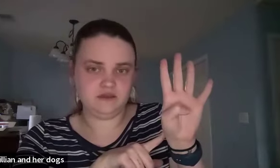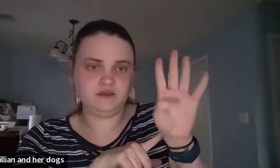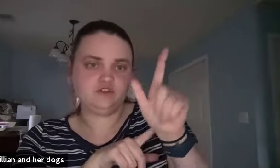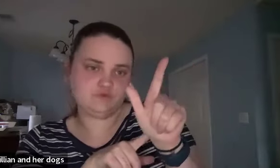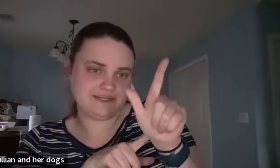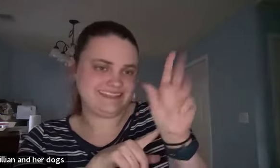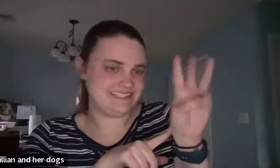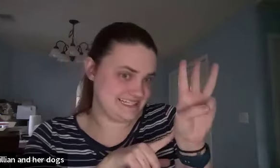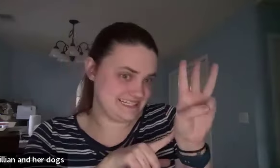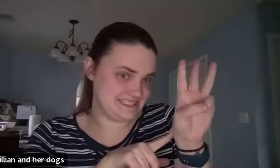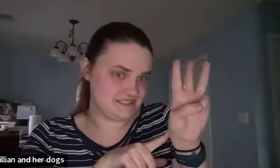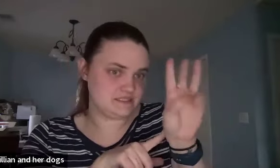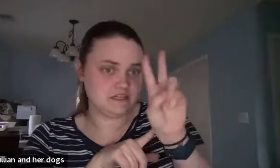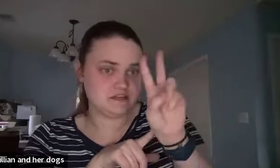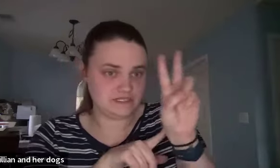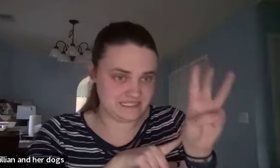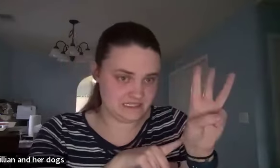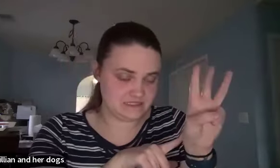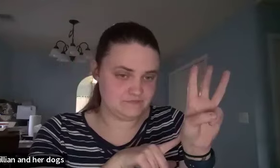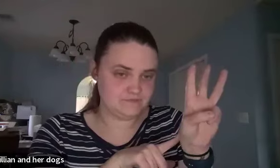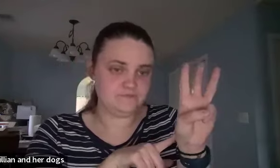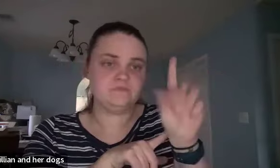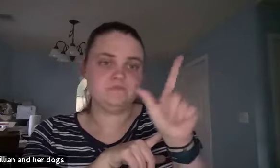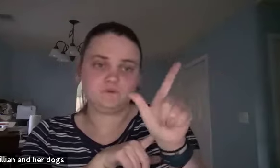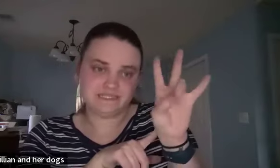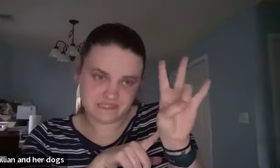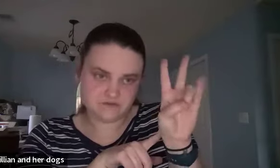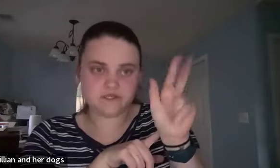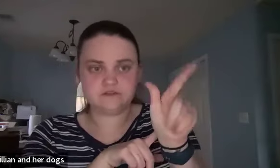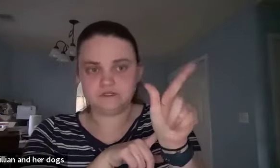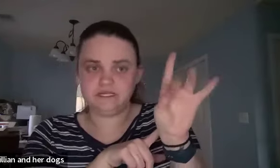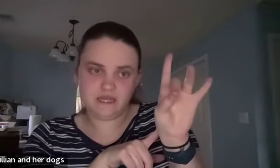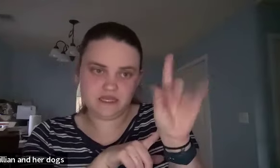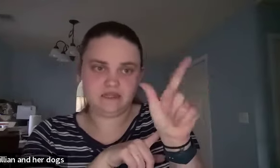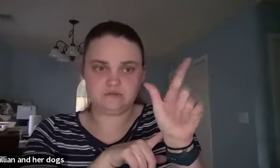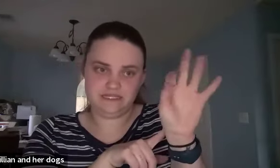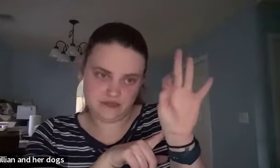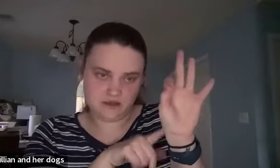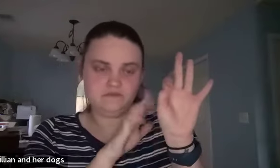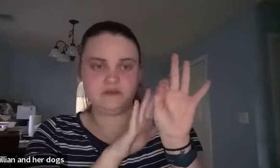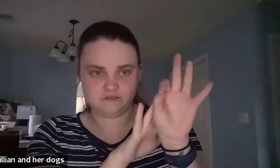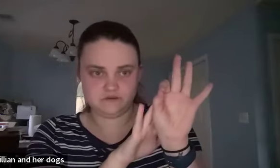okay? 26 instead of 26, 27, 28, 29, that sort